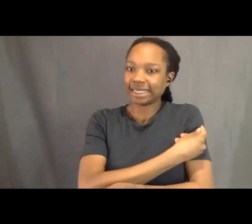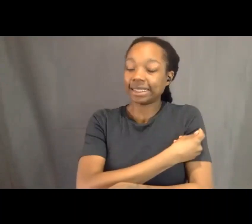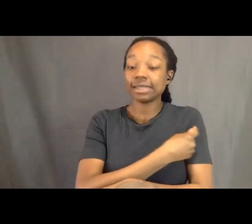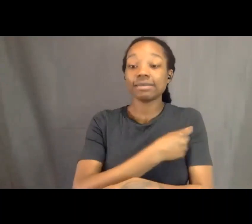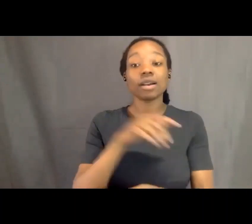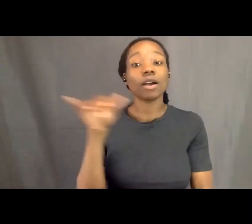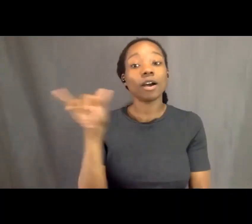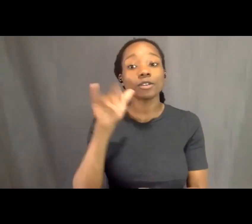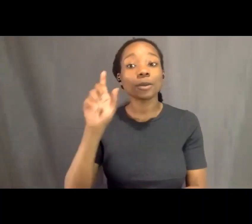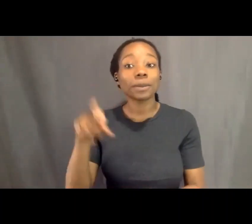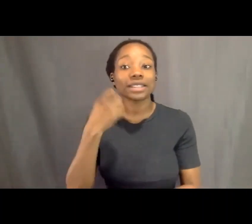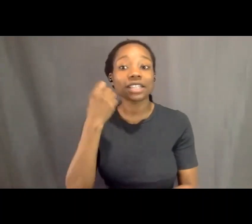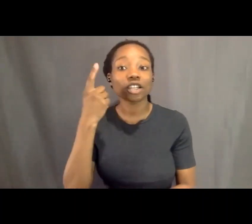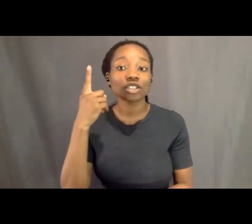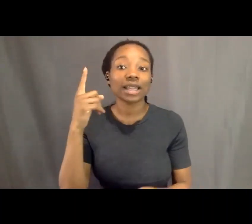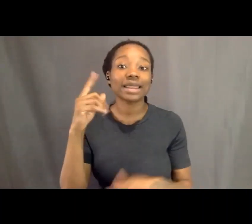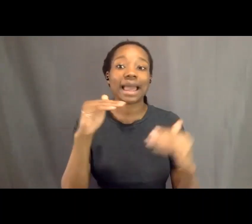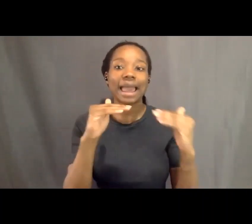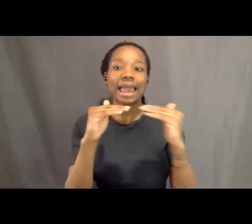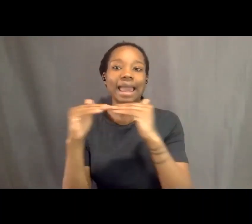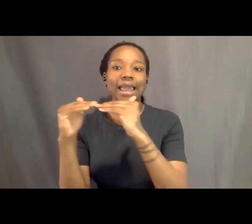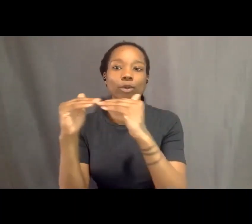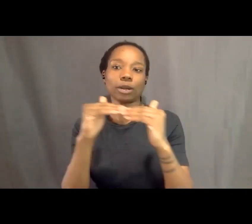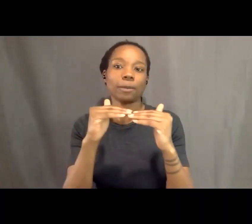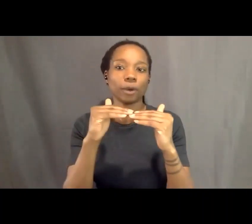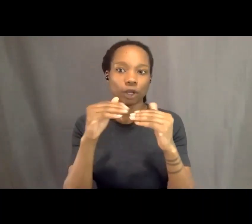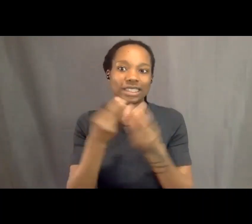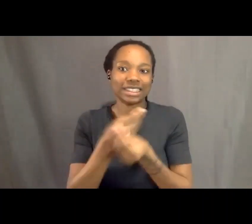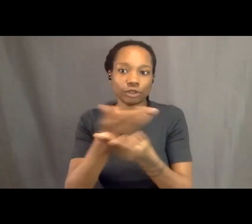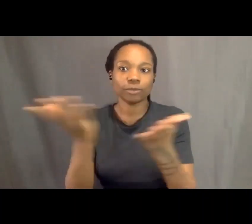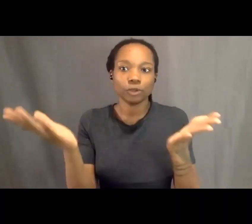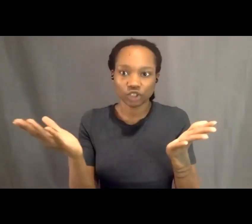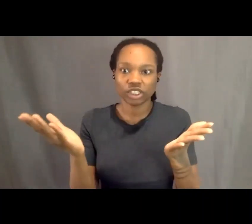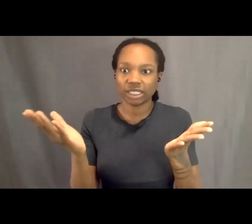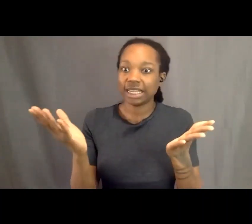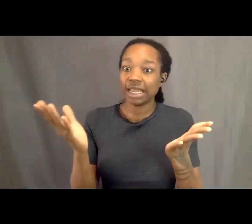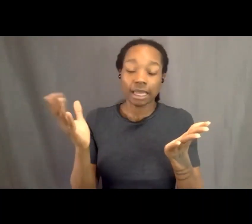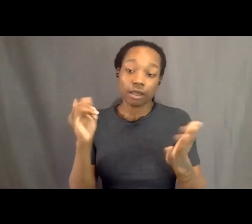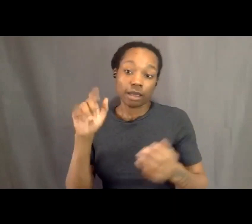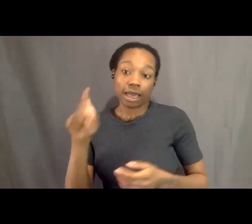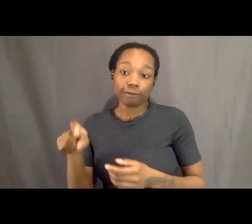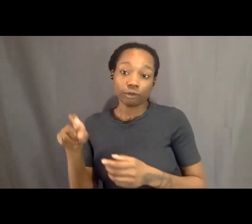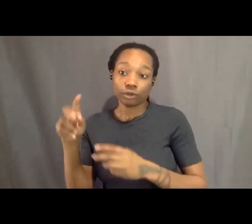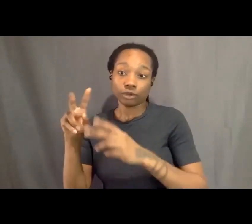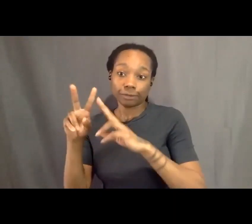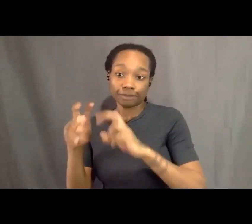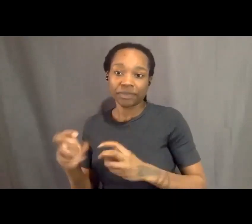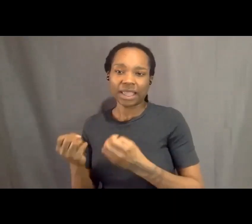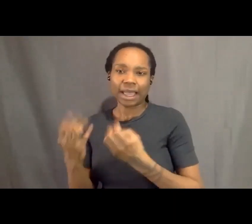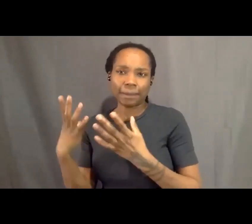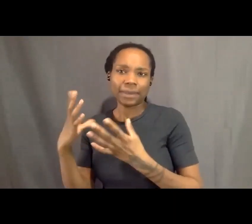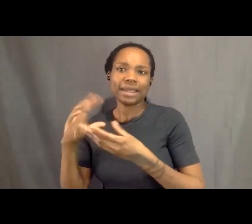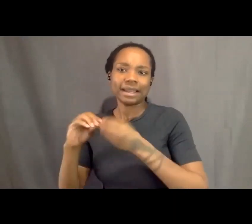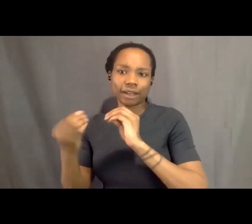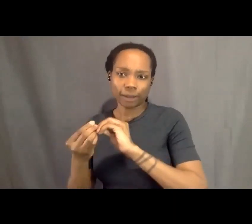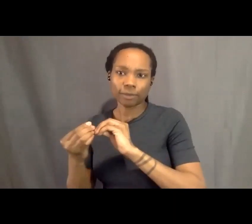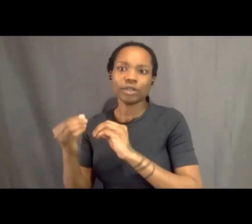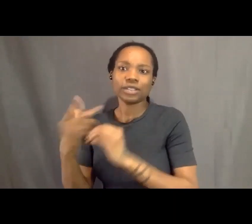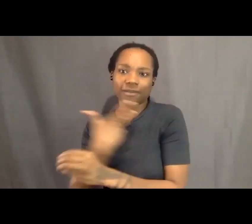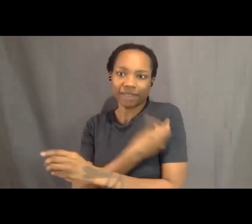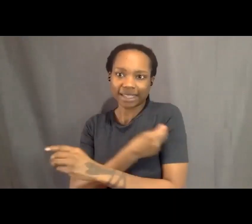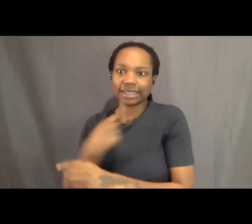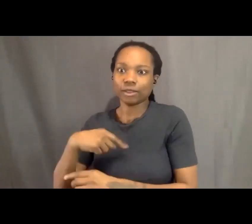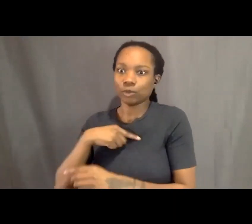equitable distributions, and now the numbers are going up of how many doses of vaccine we expect the doses of vaccine to grow